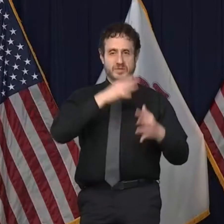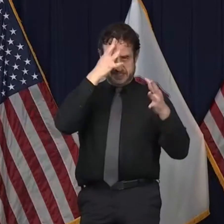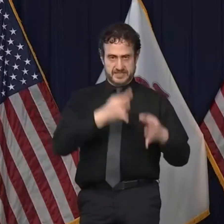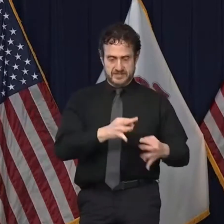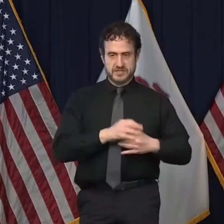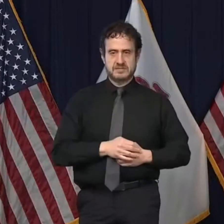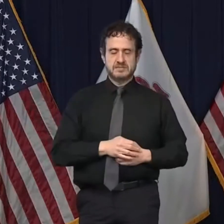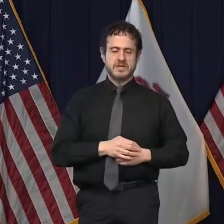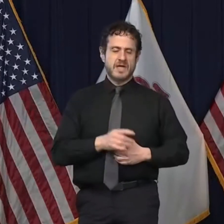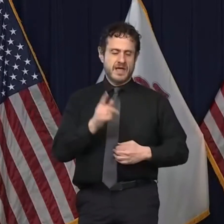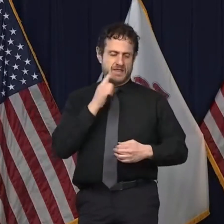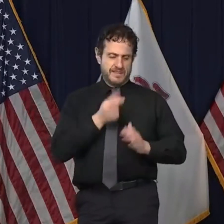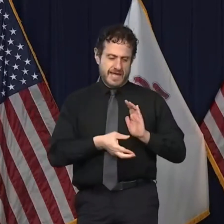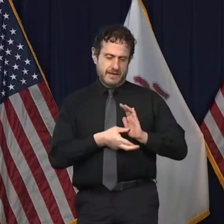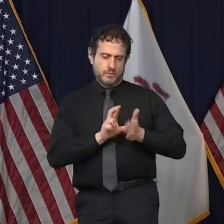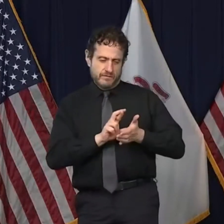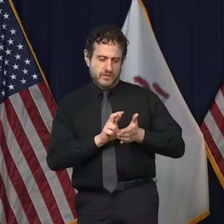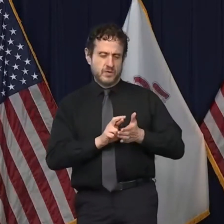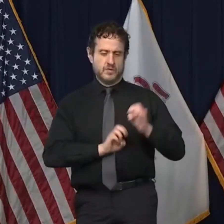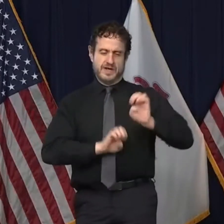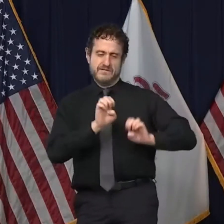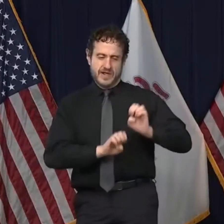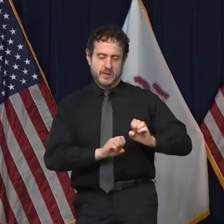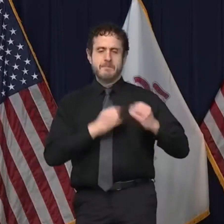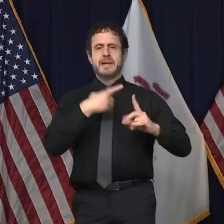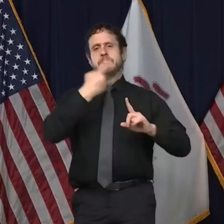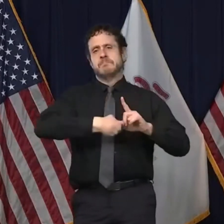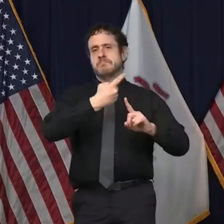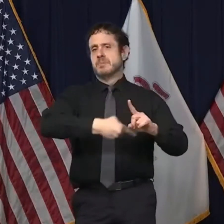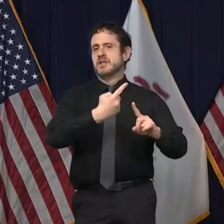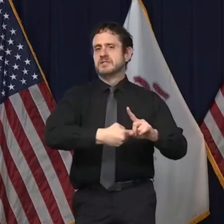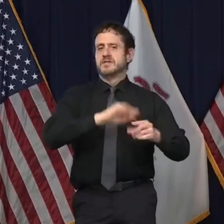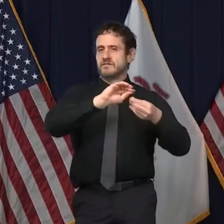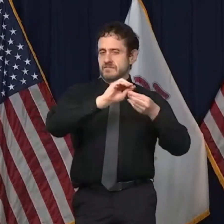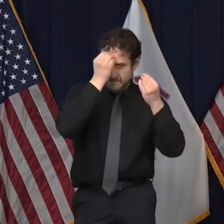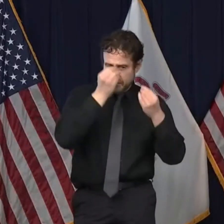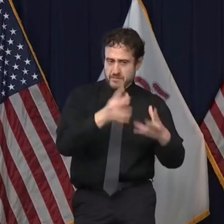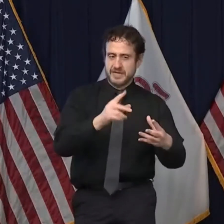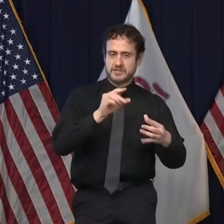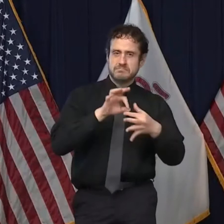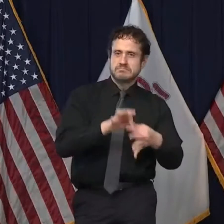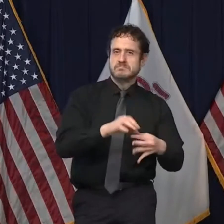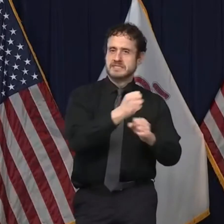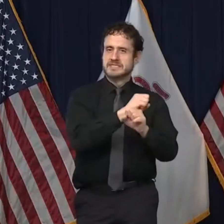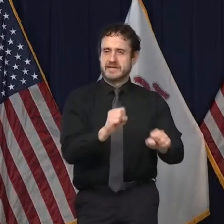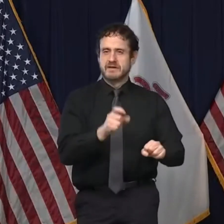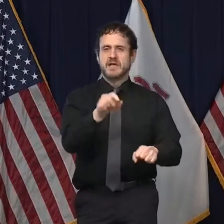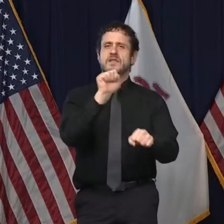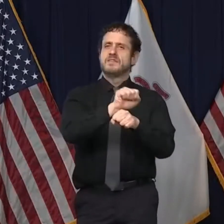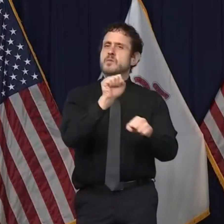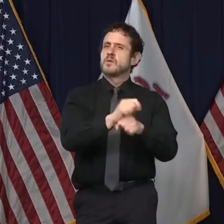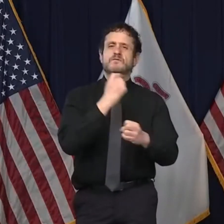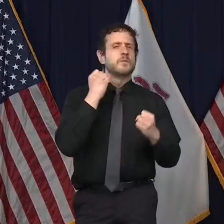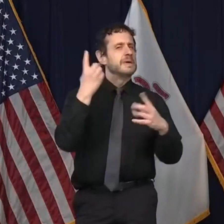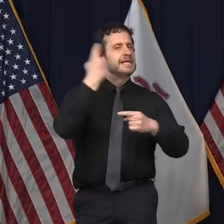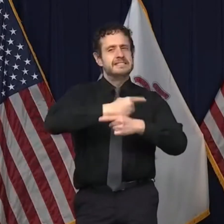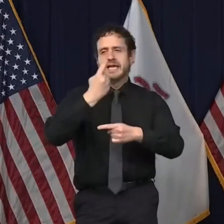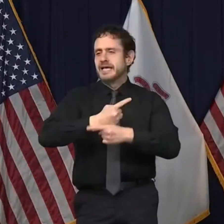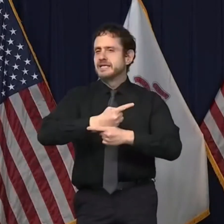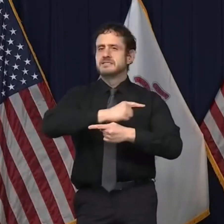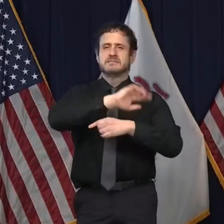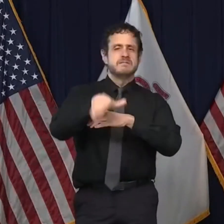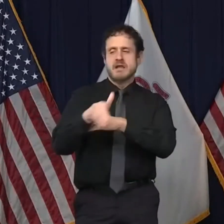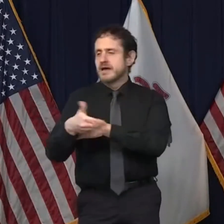entirely reevaluate months of safety data, working days, nights, and weekends, all with the goal of